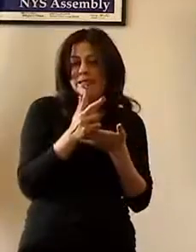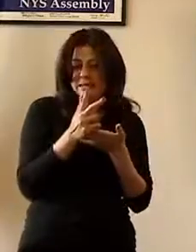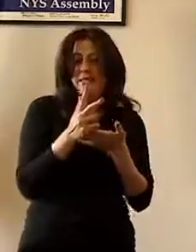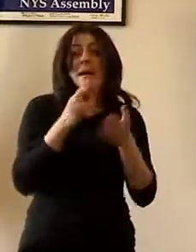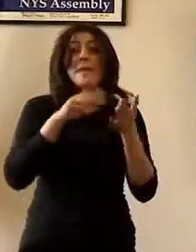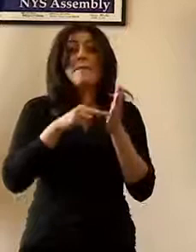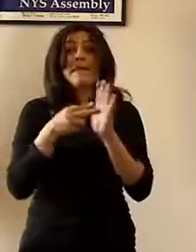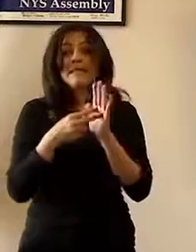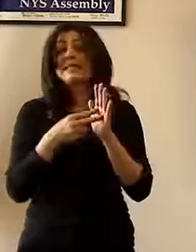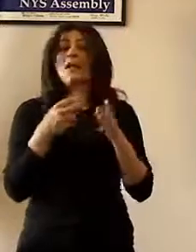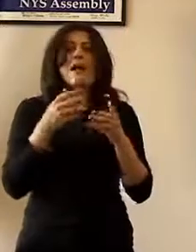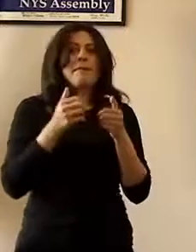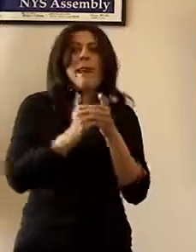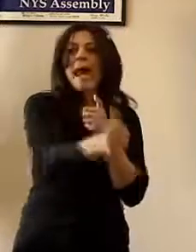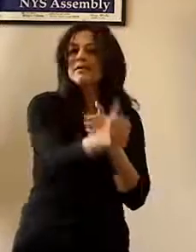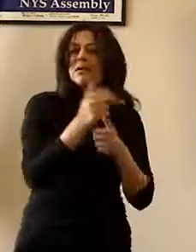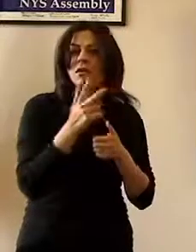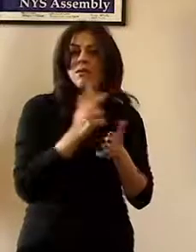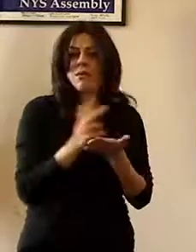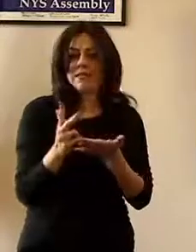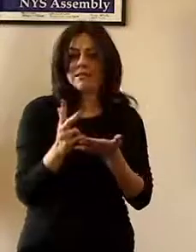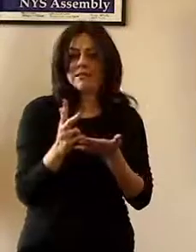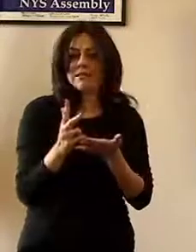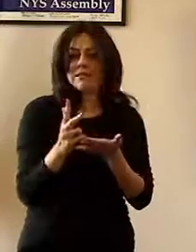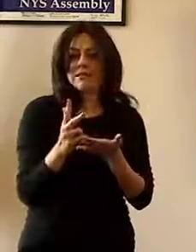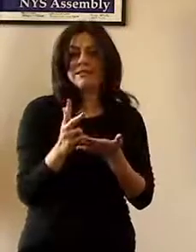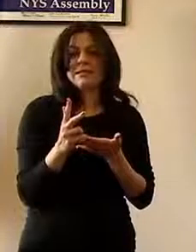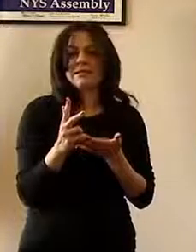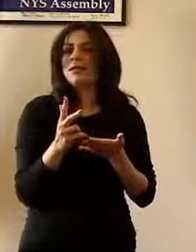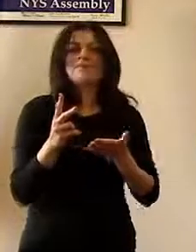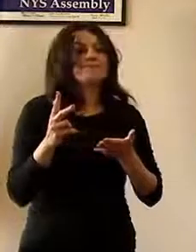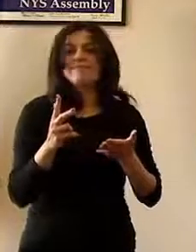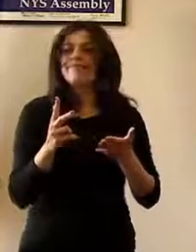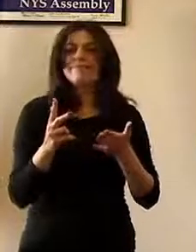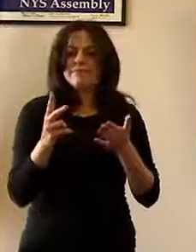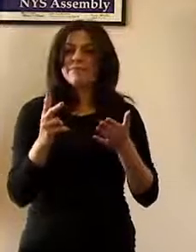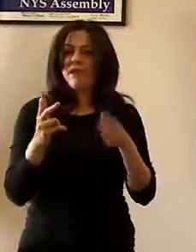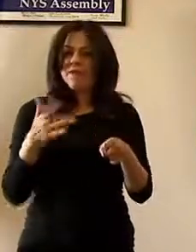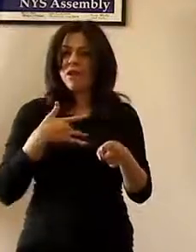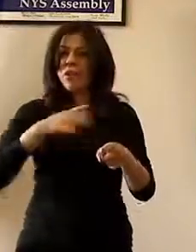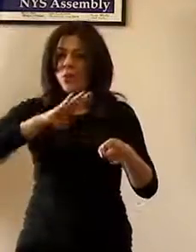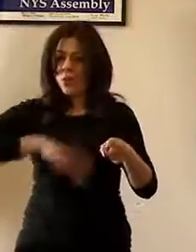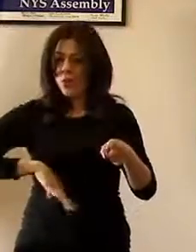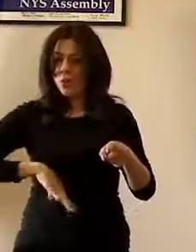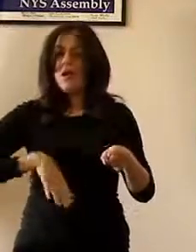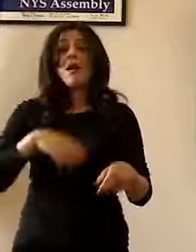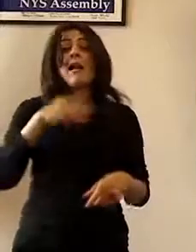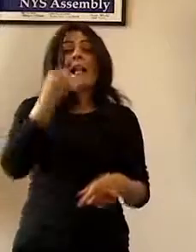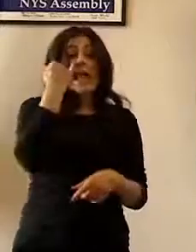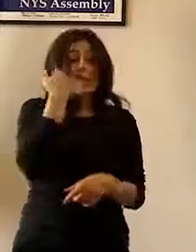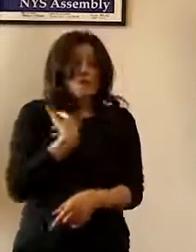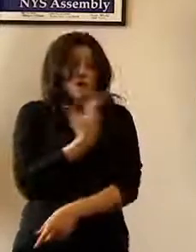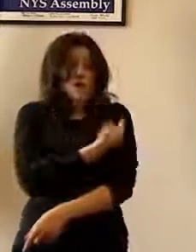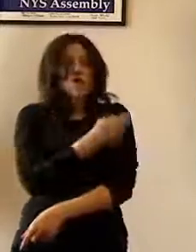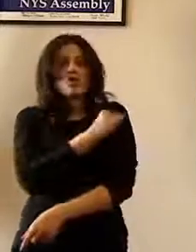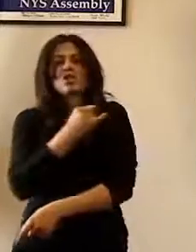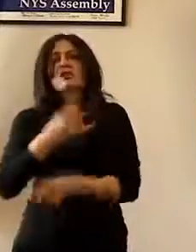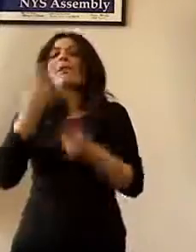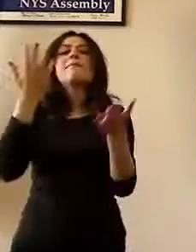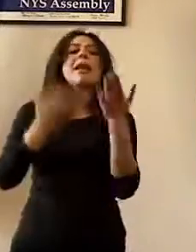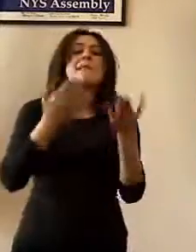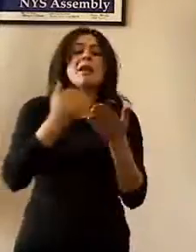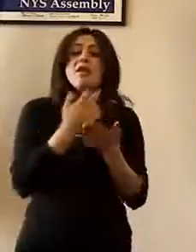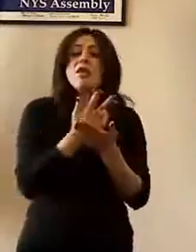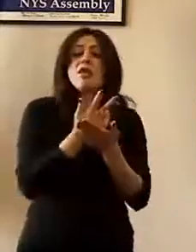presentation beyond that date. So if people have received the Janssen vaccine in the past, meaning more